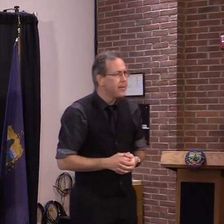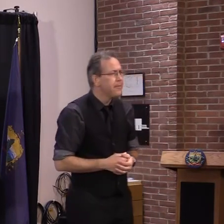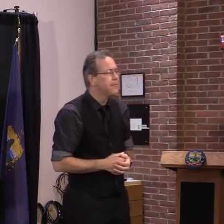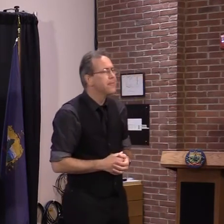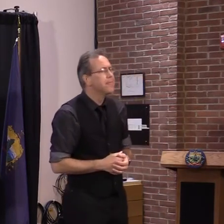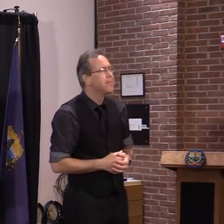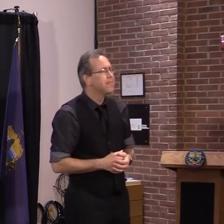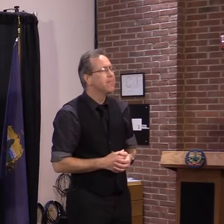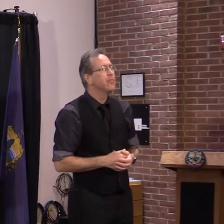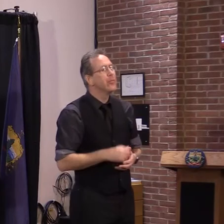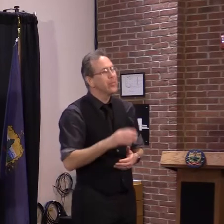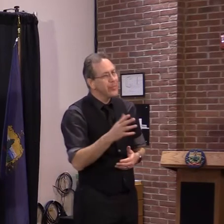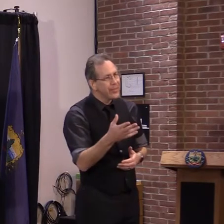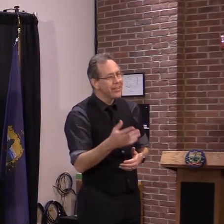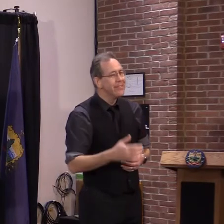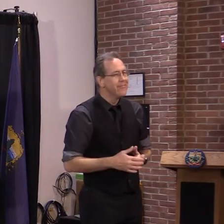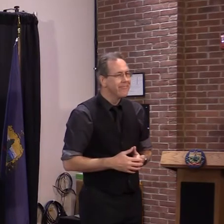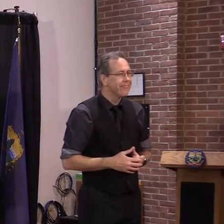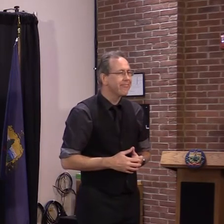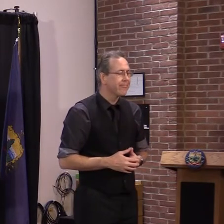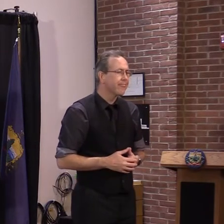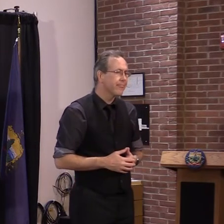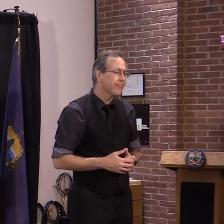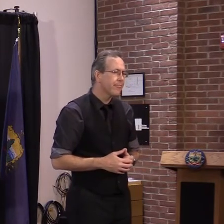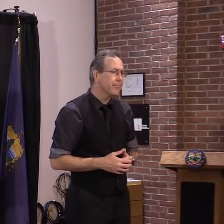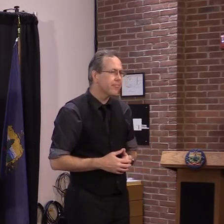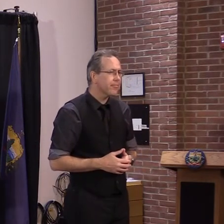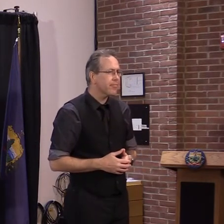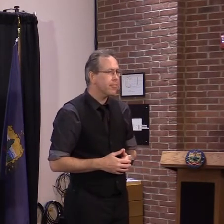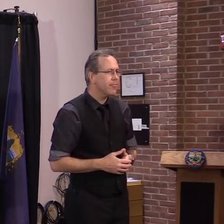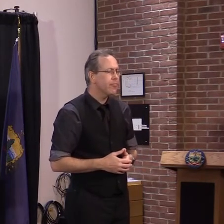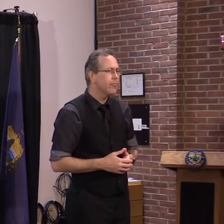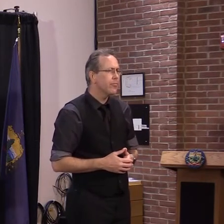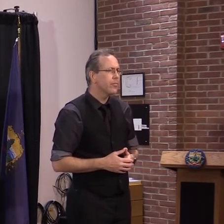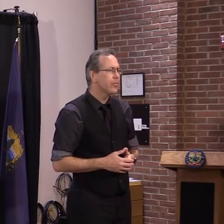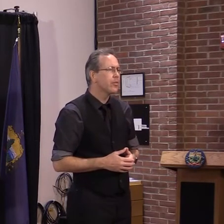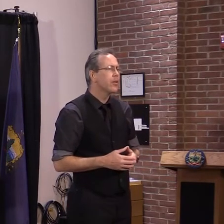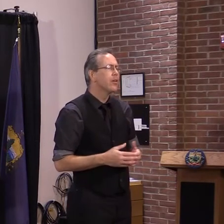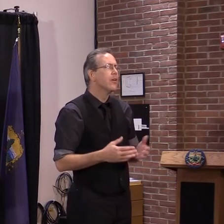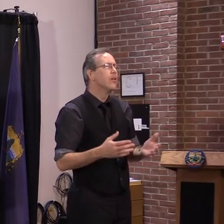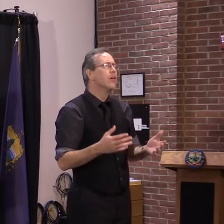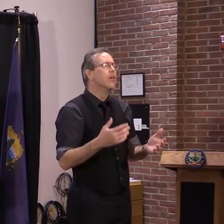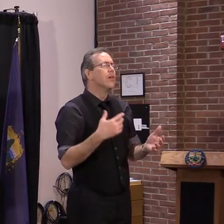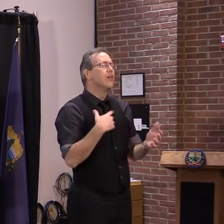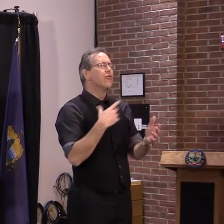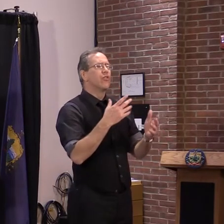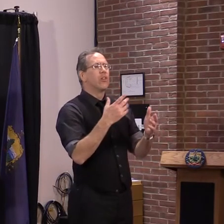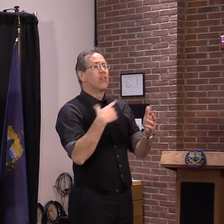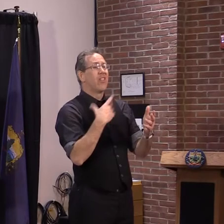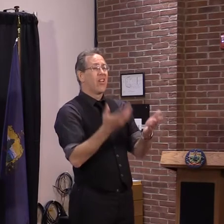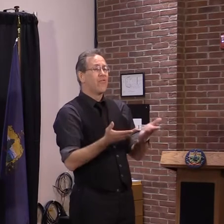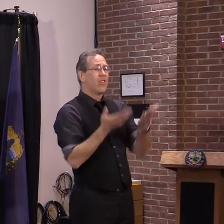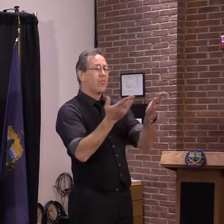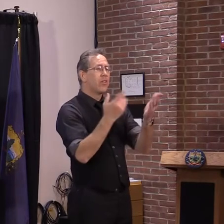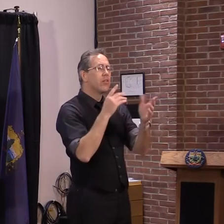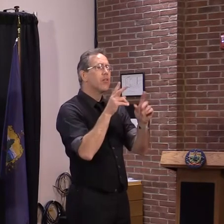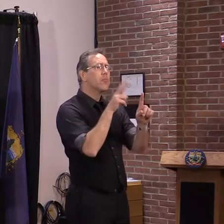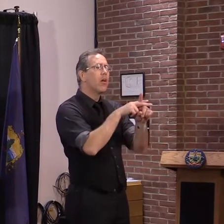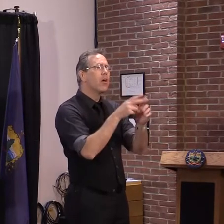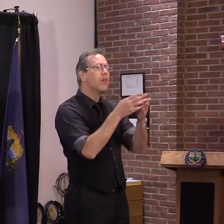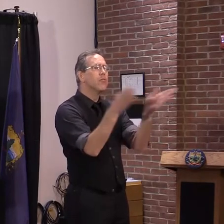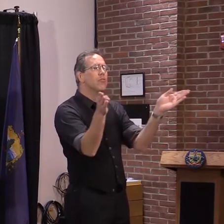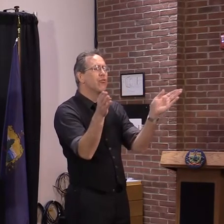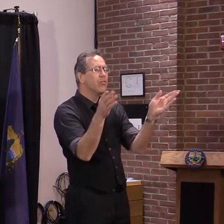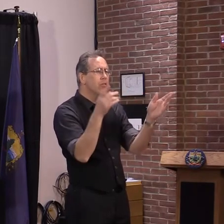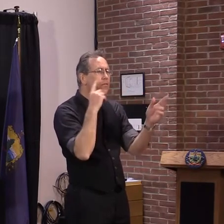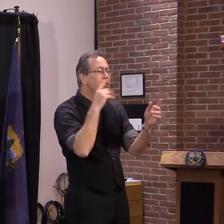Hi, Greg. Yeah, I think, you know, we'll have a broader recommendation for schools, but I think where everything's heading ultimately is down to